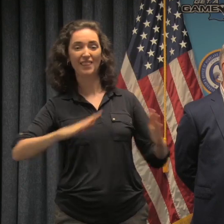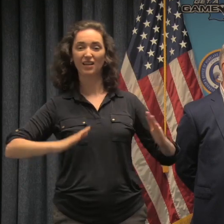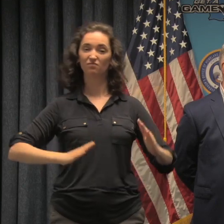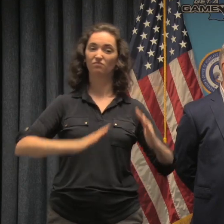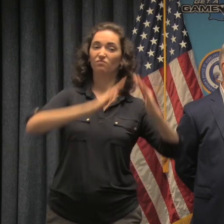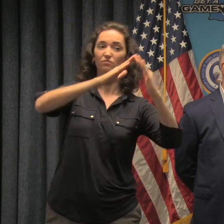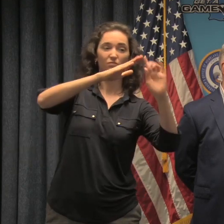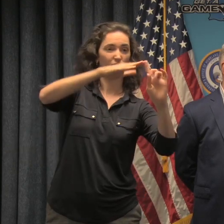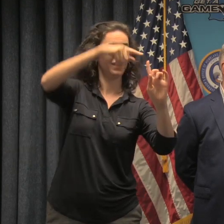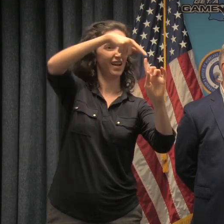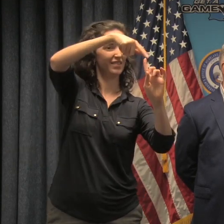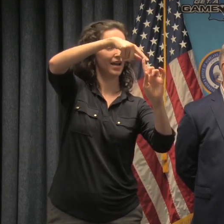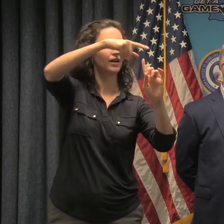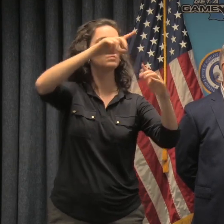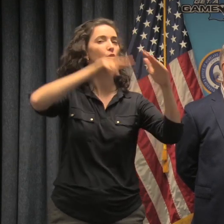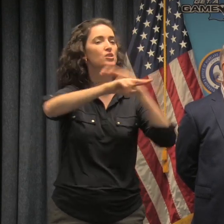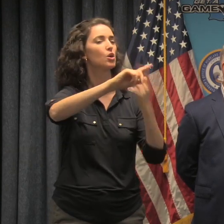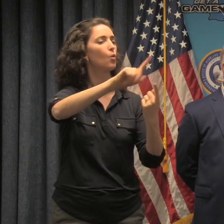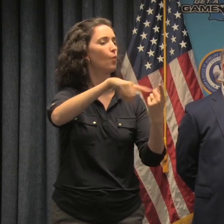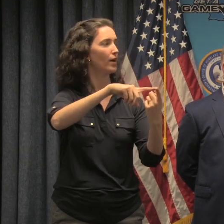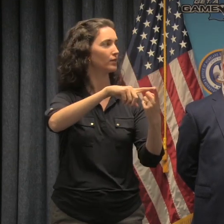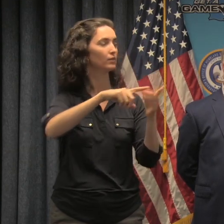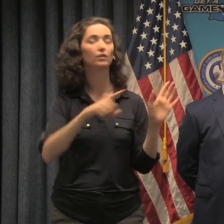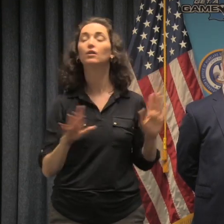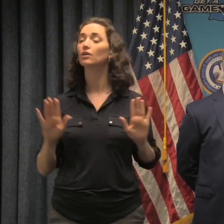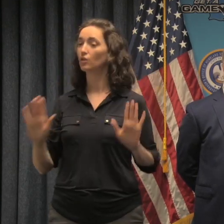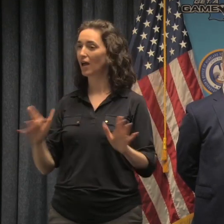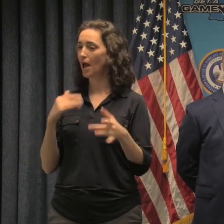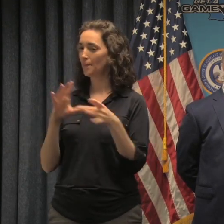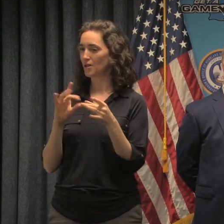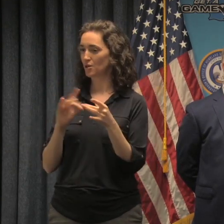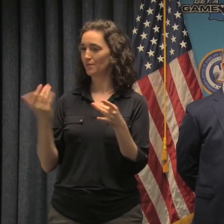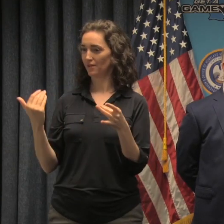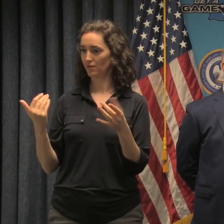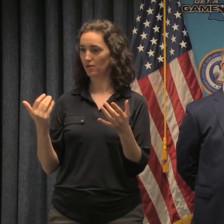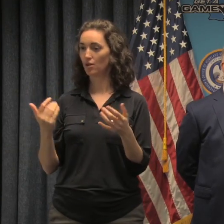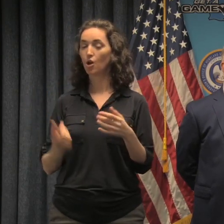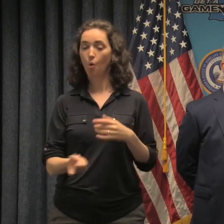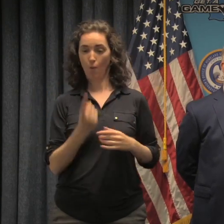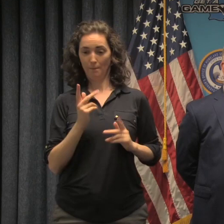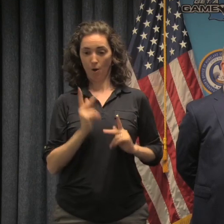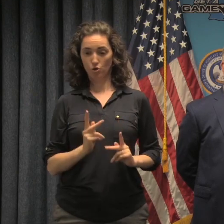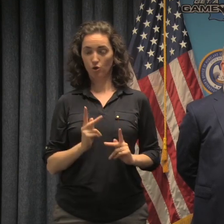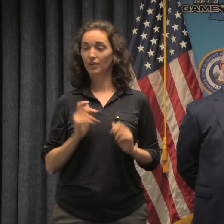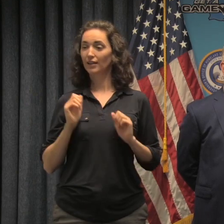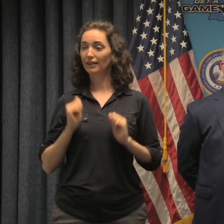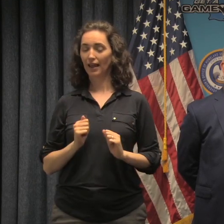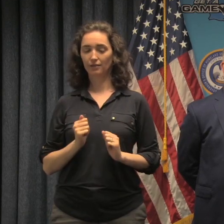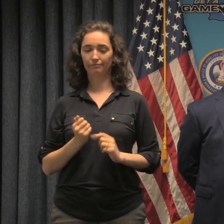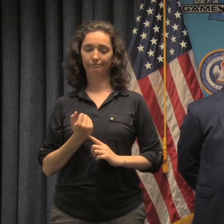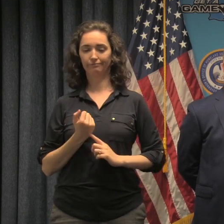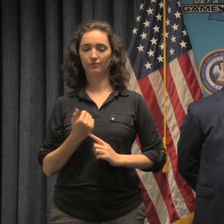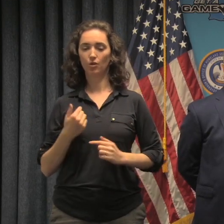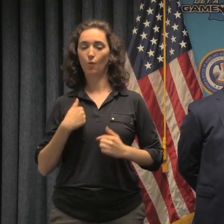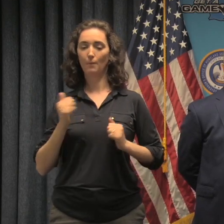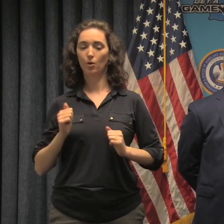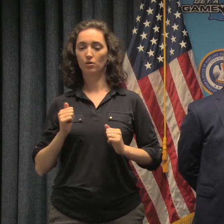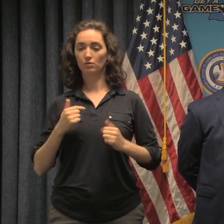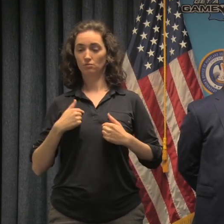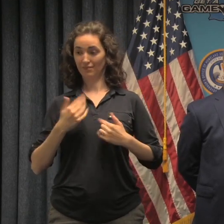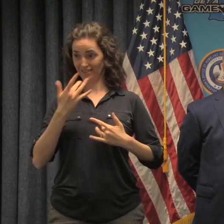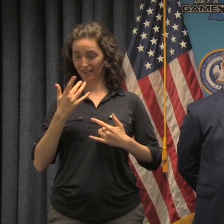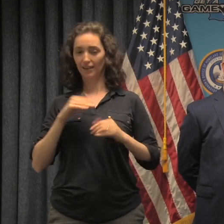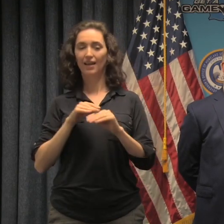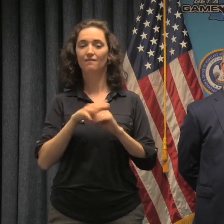be? Yeah, so I mentioned that at baseline we think that one individual could infect between 2 and 3, we'll say 2.4 people. That